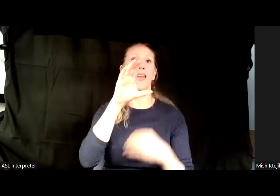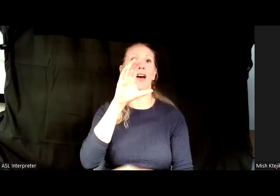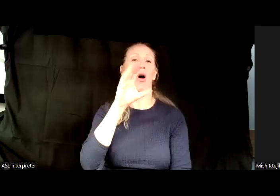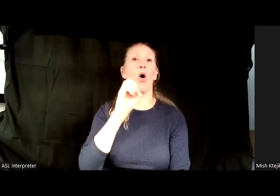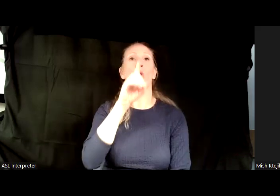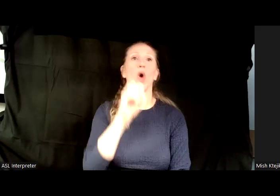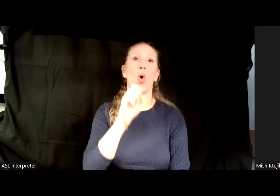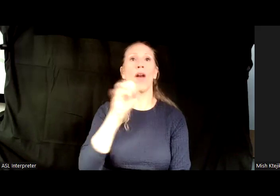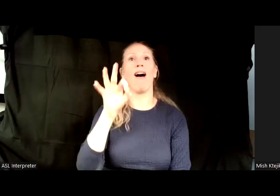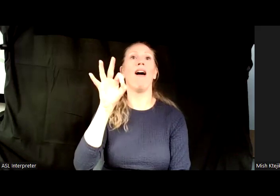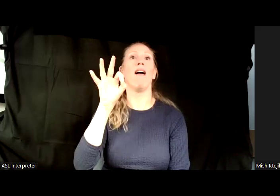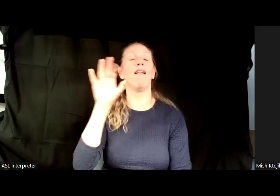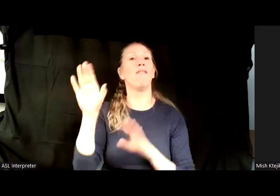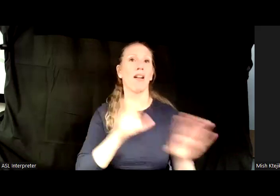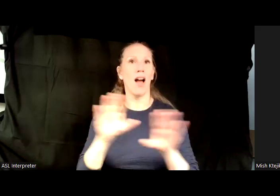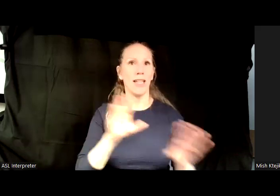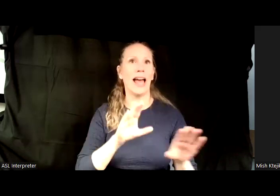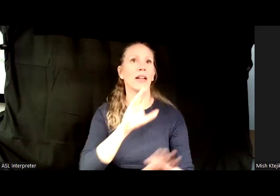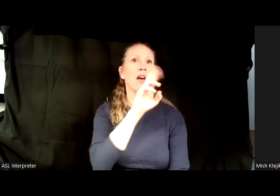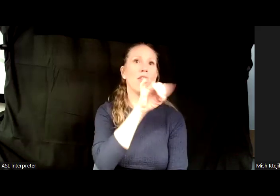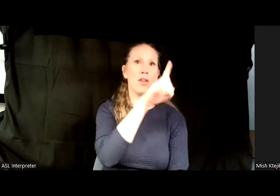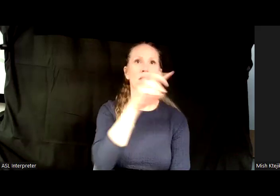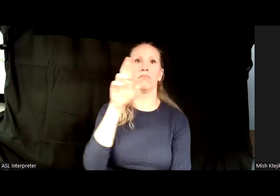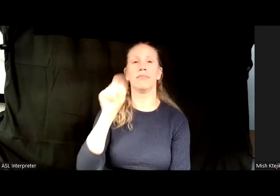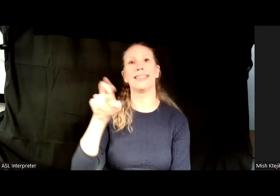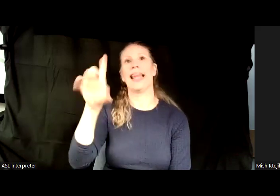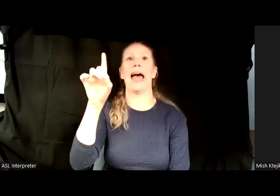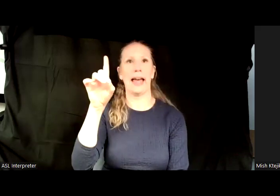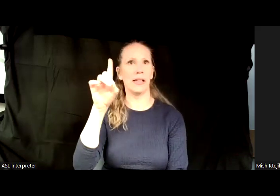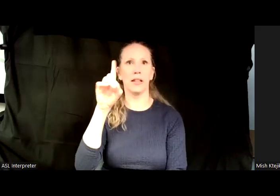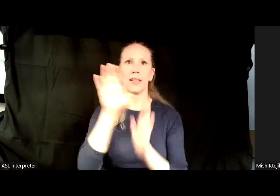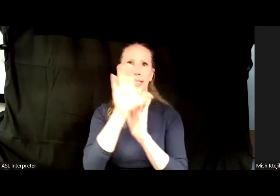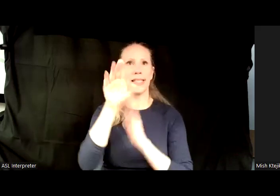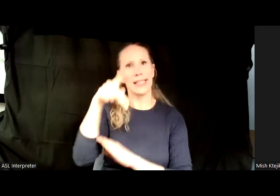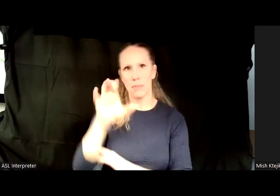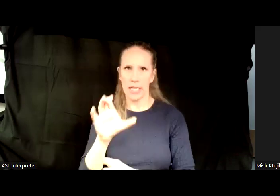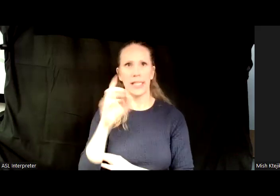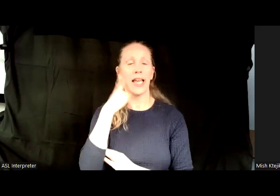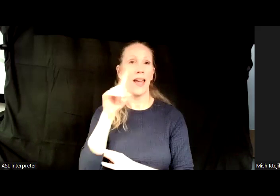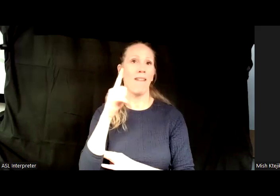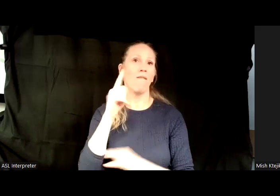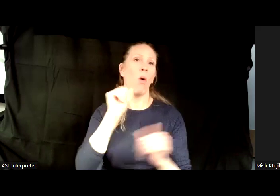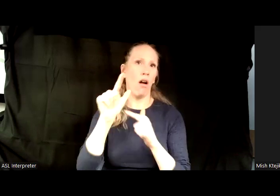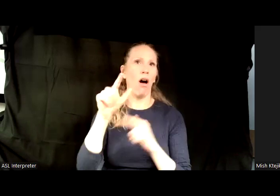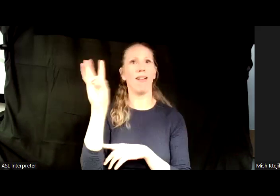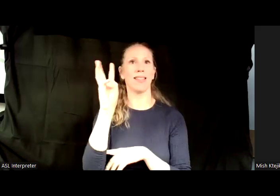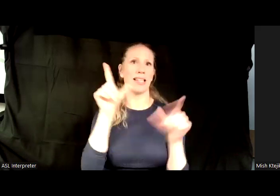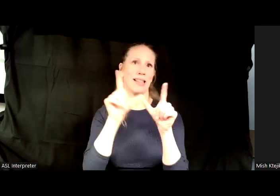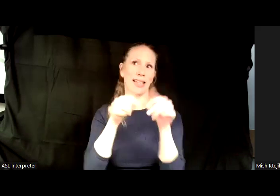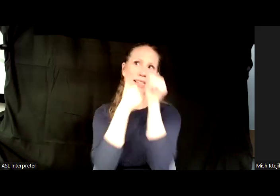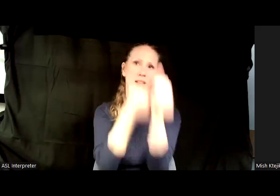NAD and RID professional code of conduct for all the 6 license types to follow and be in